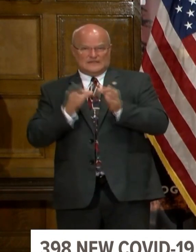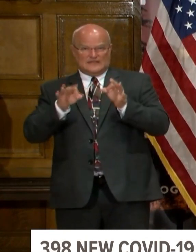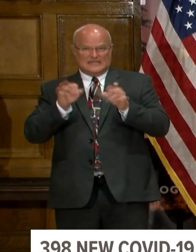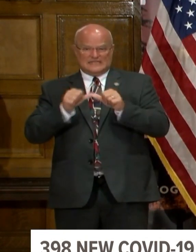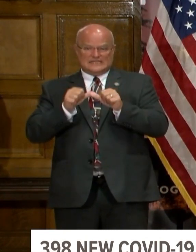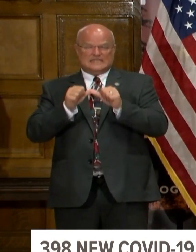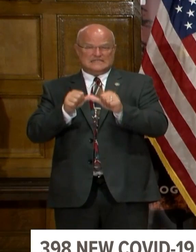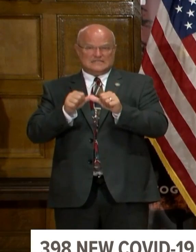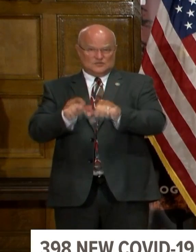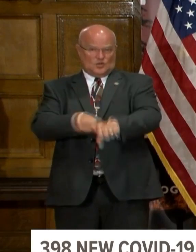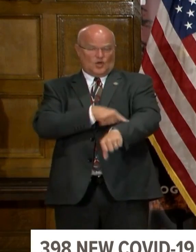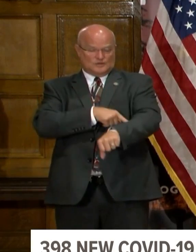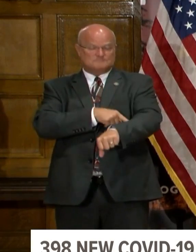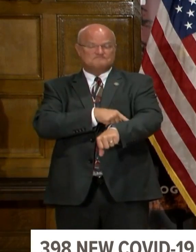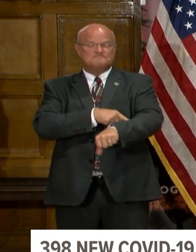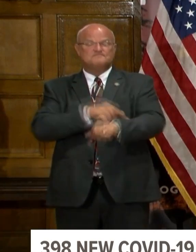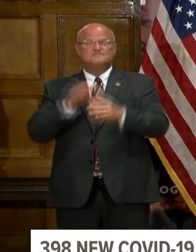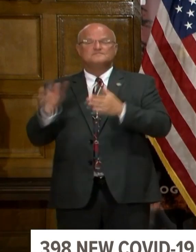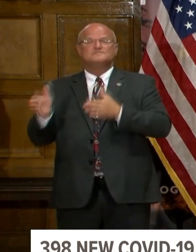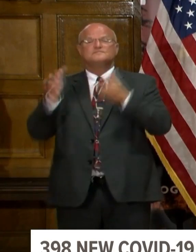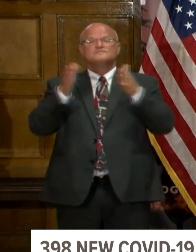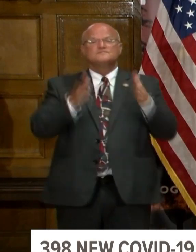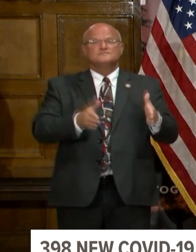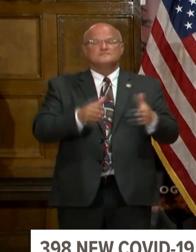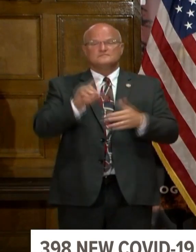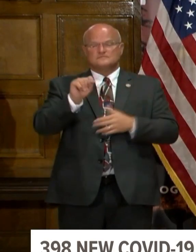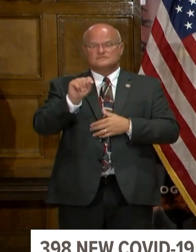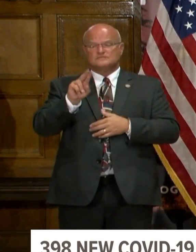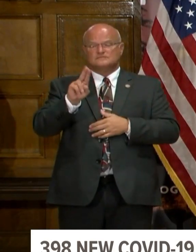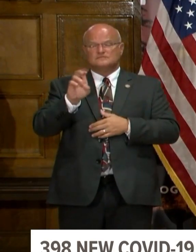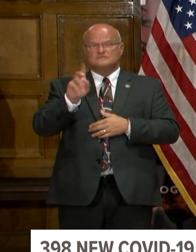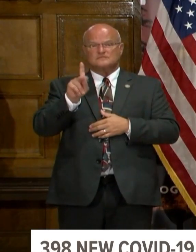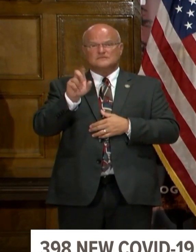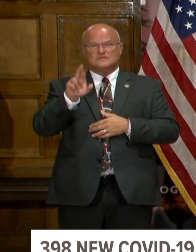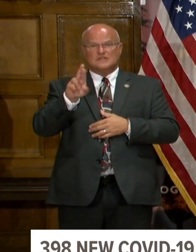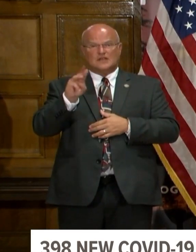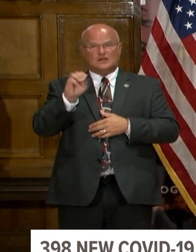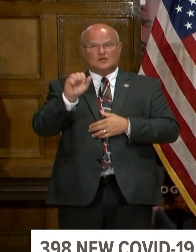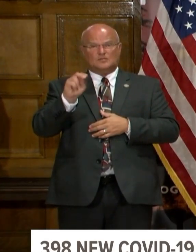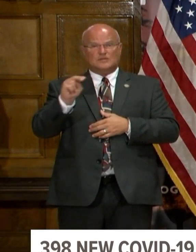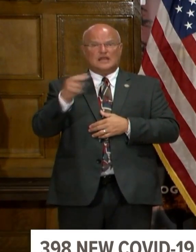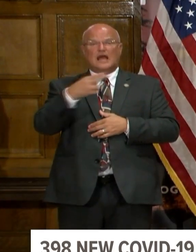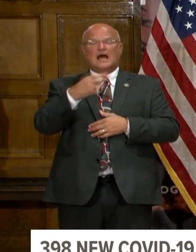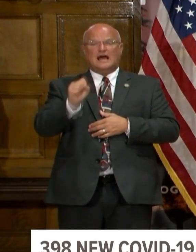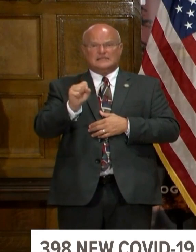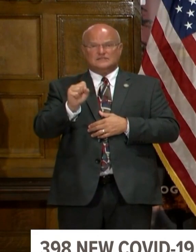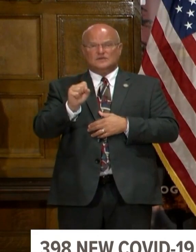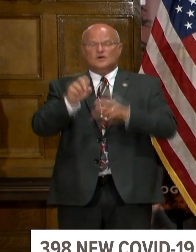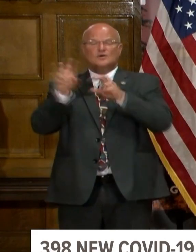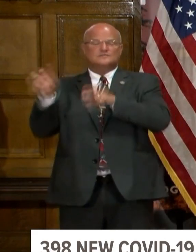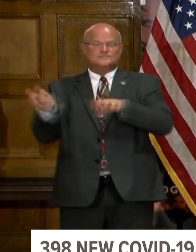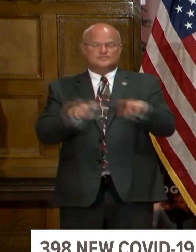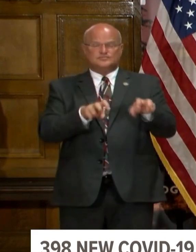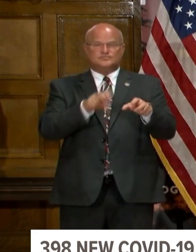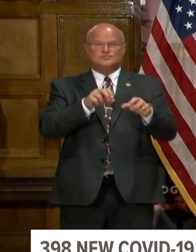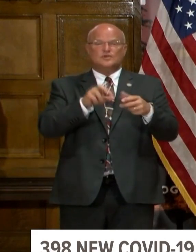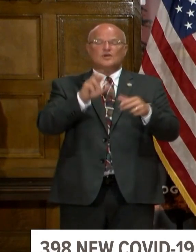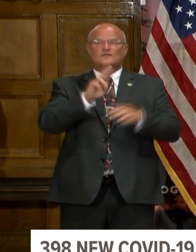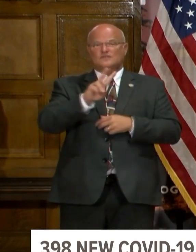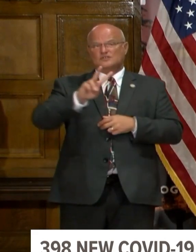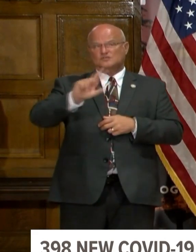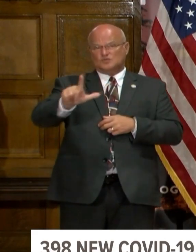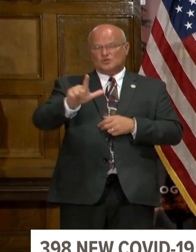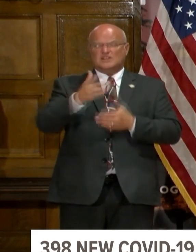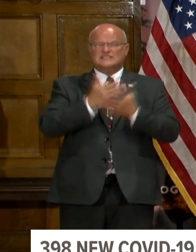need to do anything longer. And also Tuckerman High School is going to pivot to remote learning due to